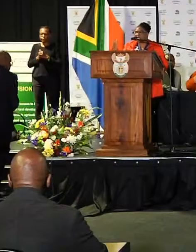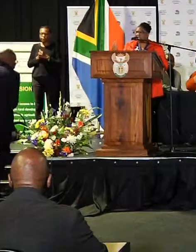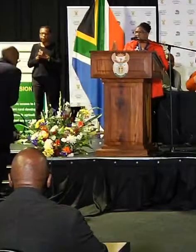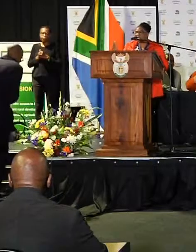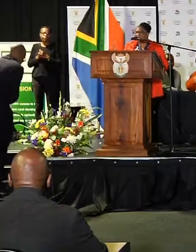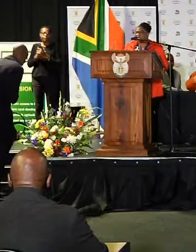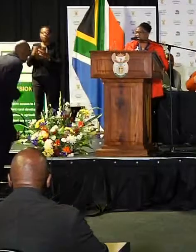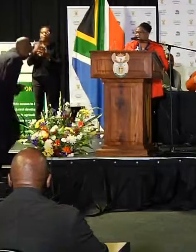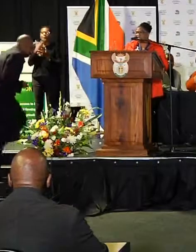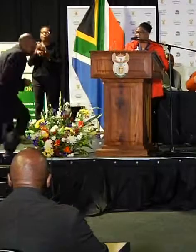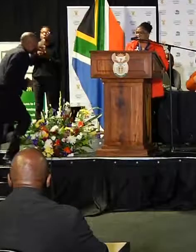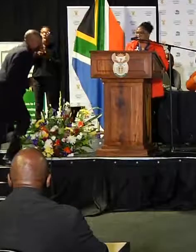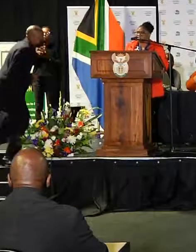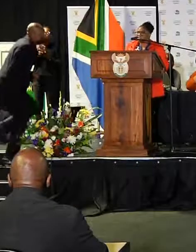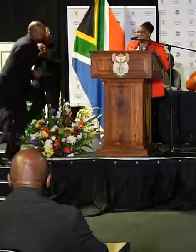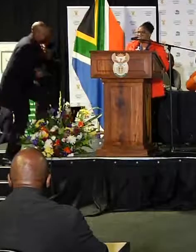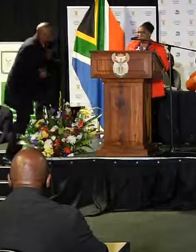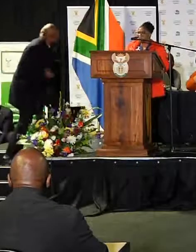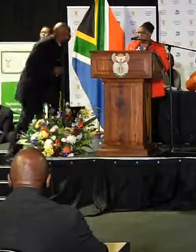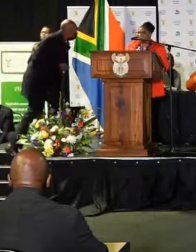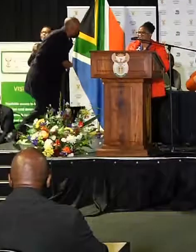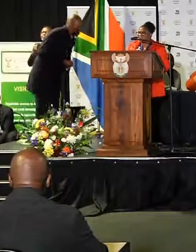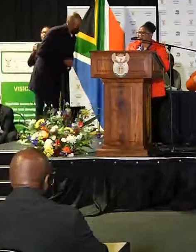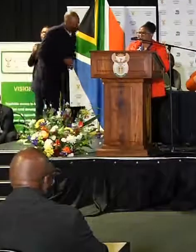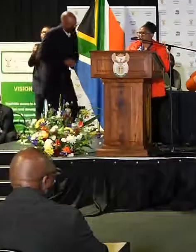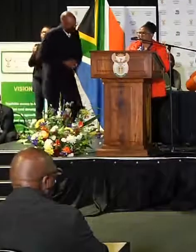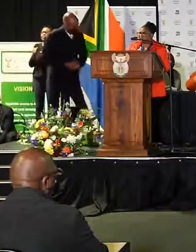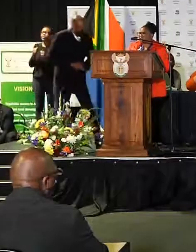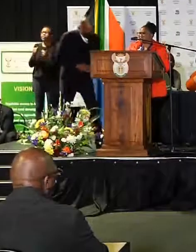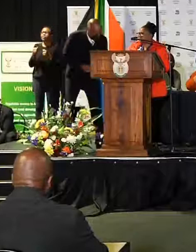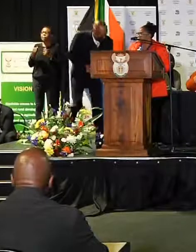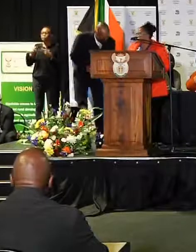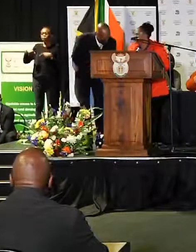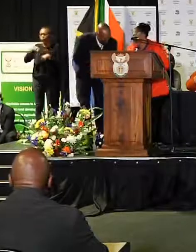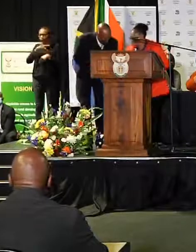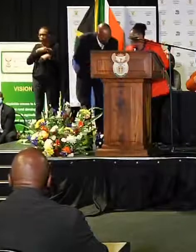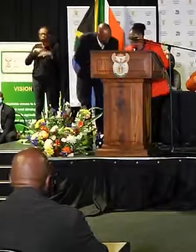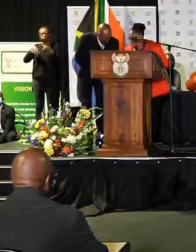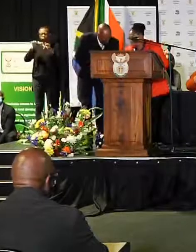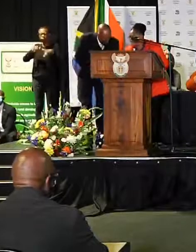Asizuhamba ngala order ka 1 2 3 ogqibileyo siqala ngaye.